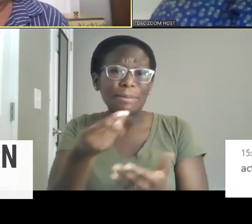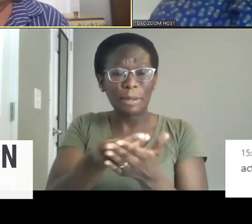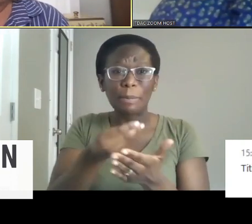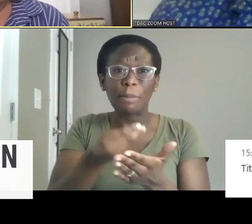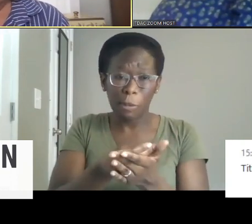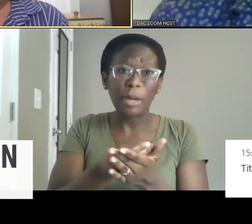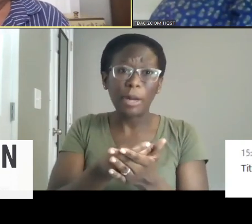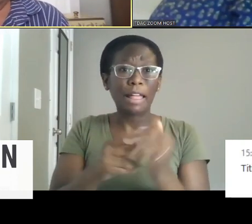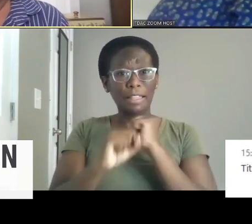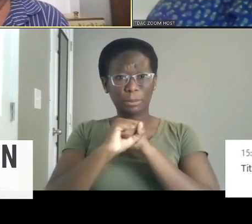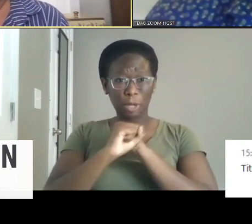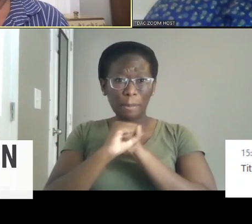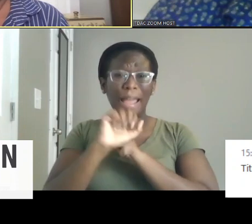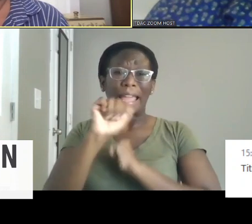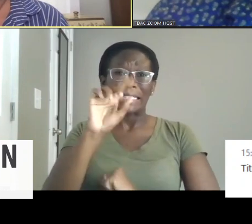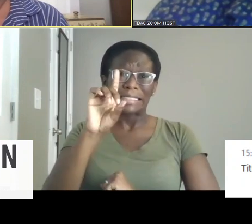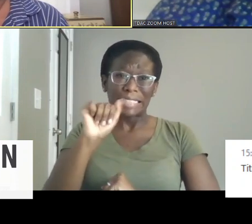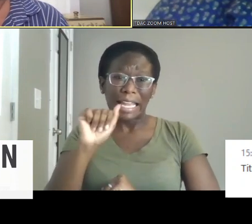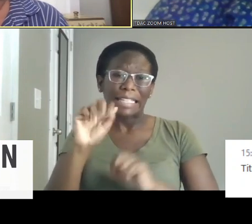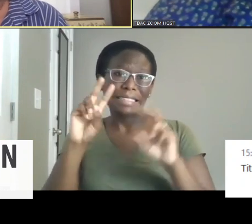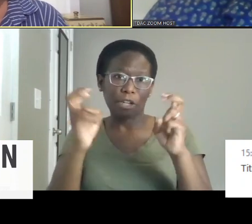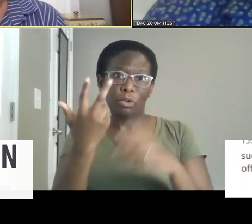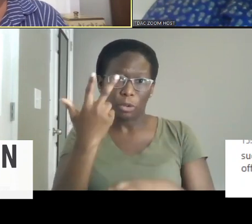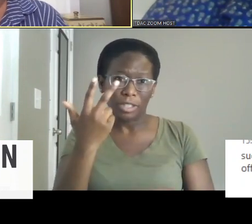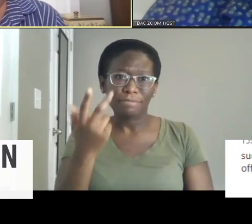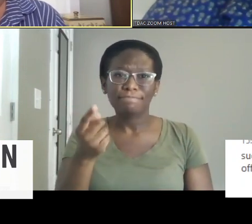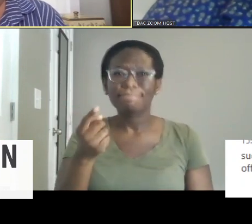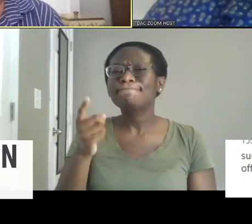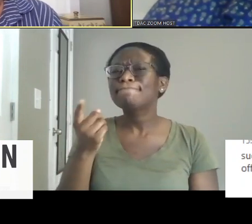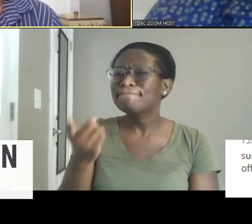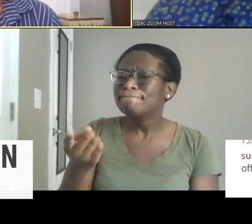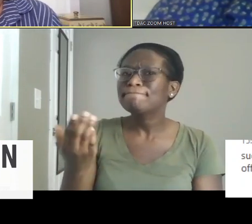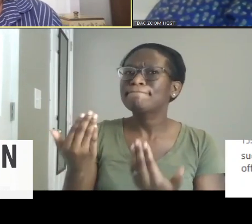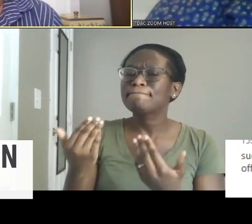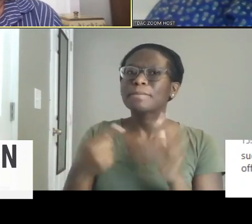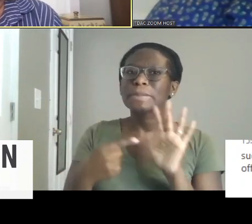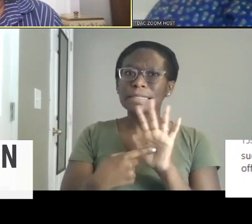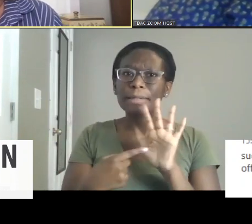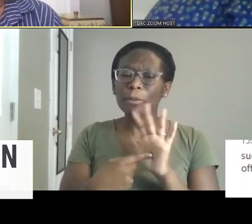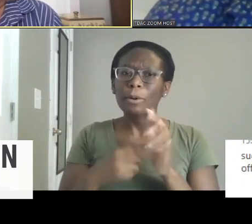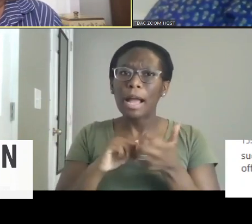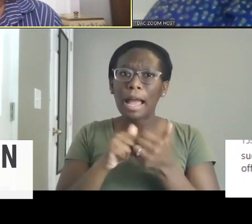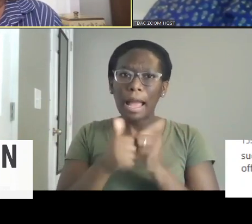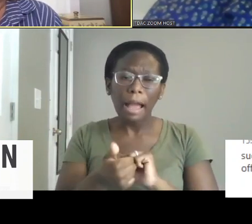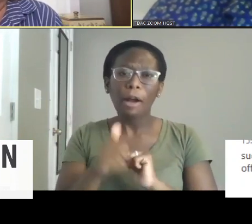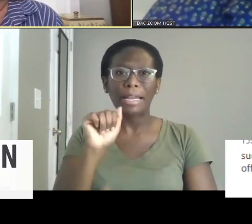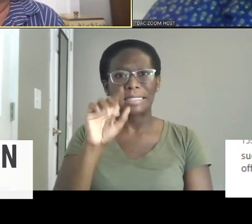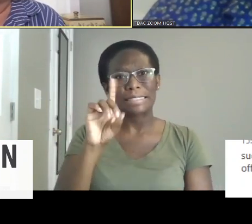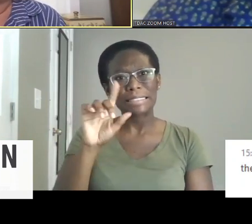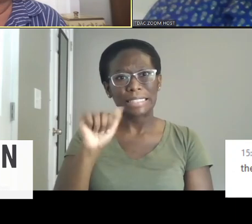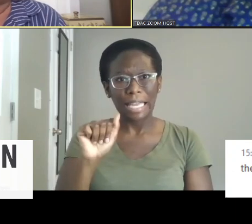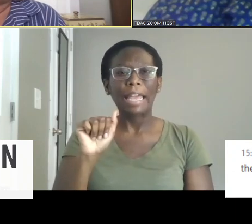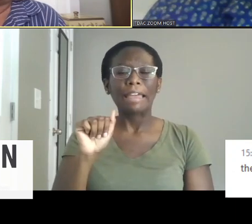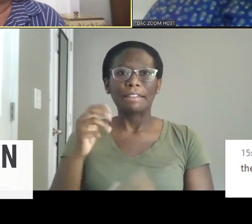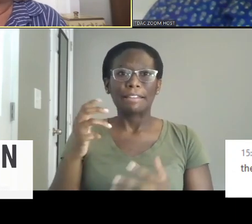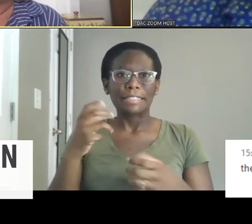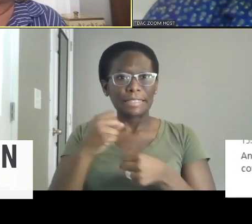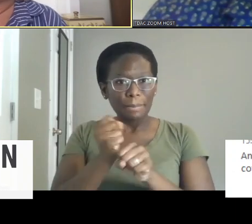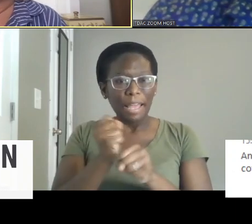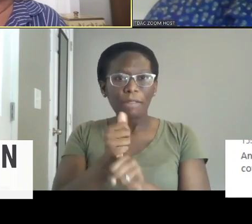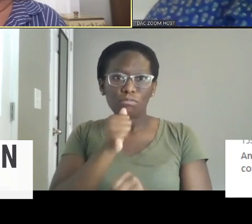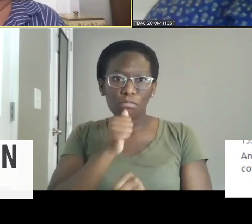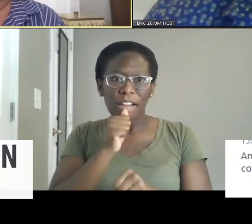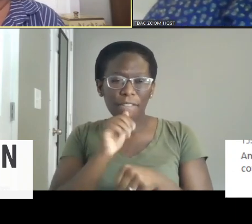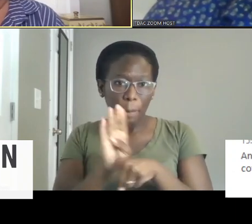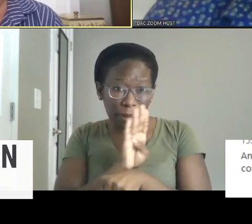Title III. And Timothy, give us some examples of how the ADA has made private